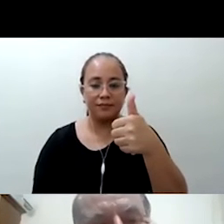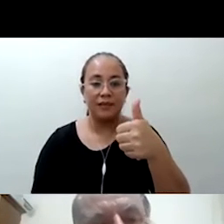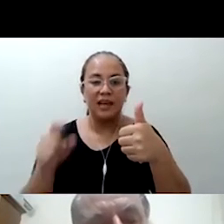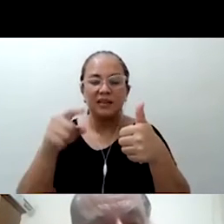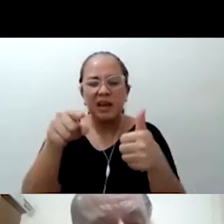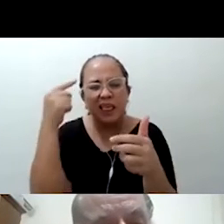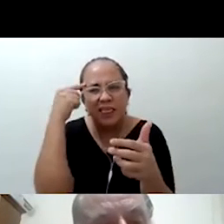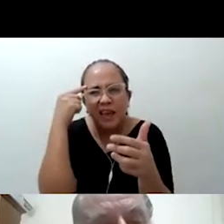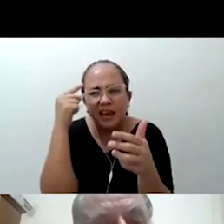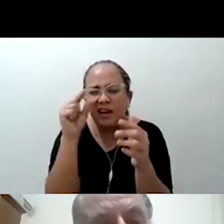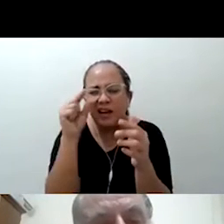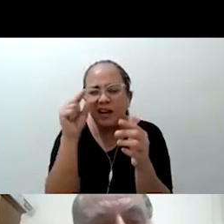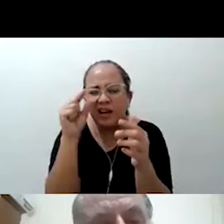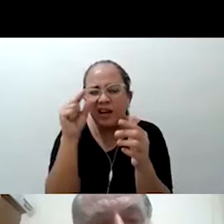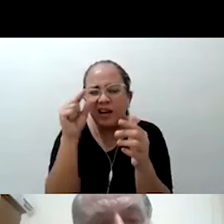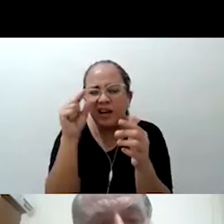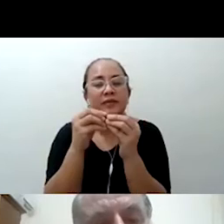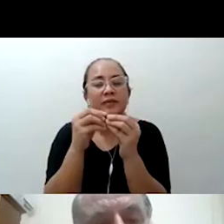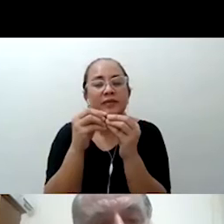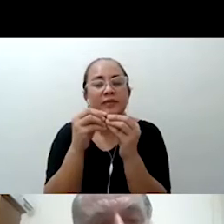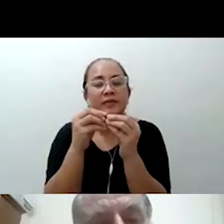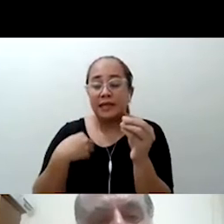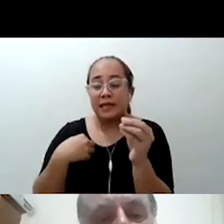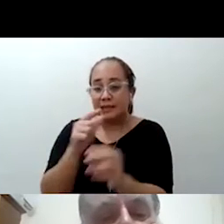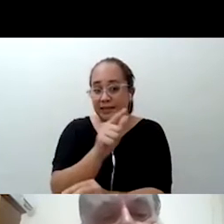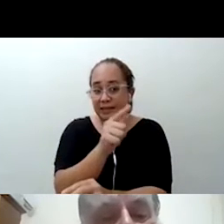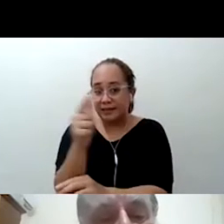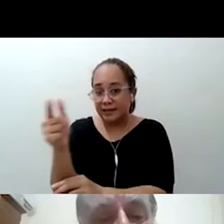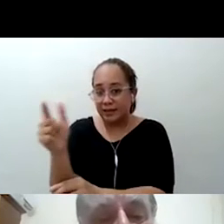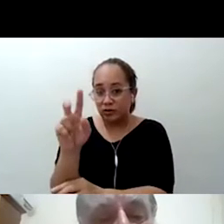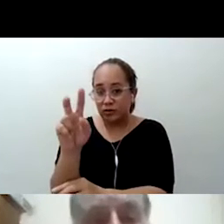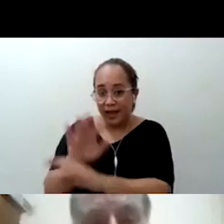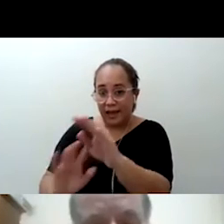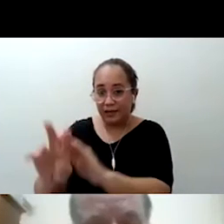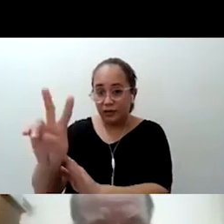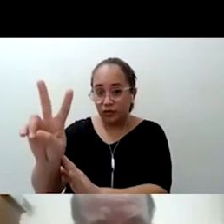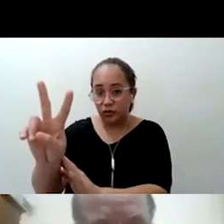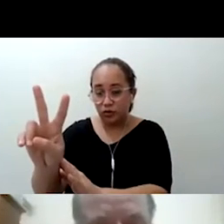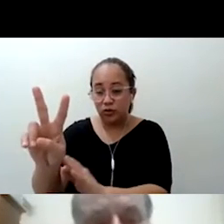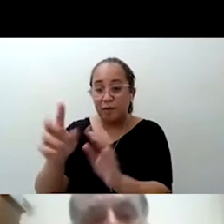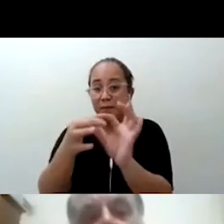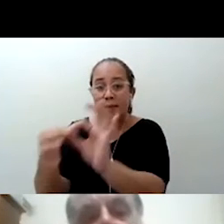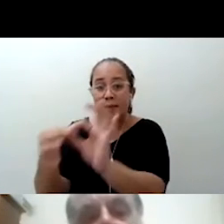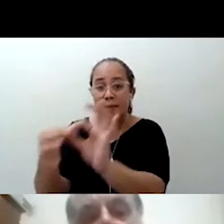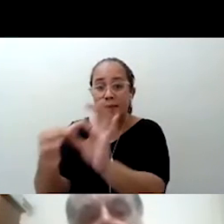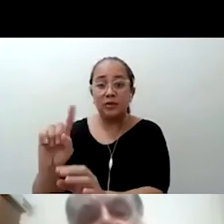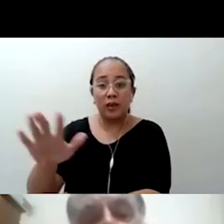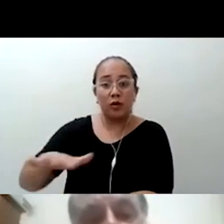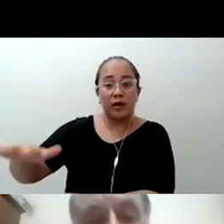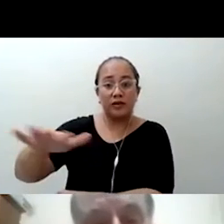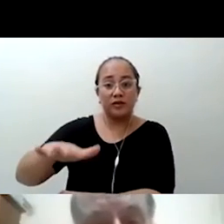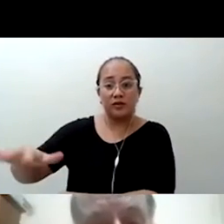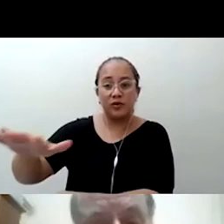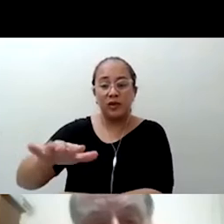more. When alphabetizing two-handed signs by location, you should follow